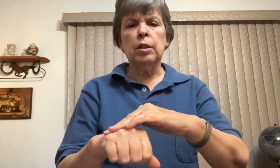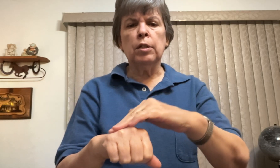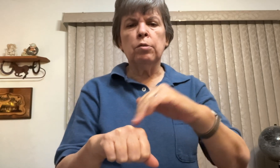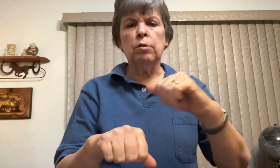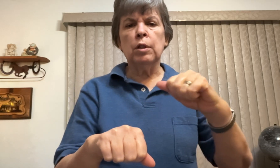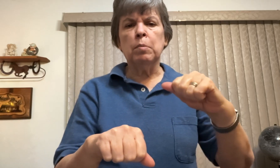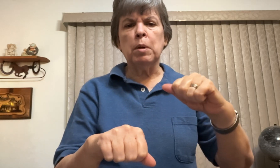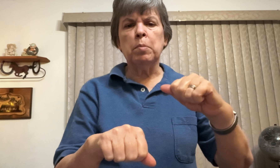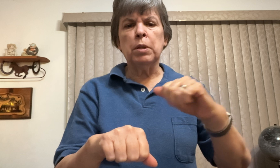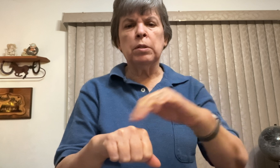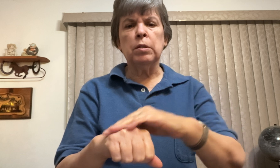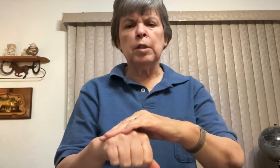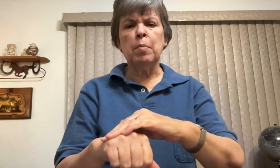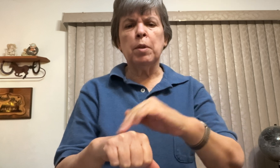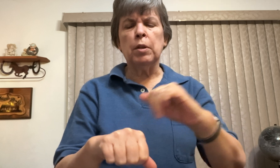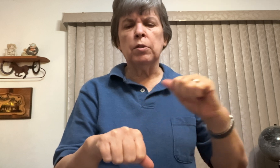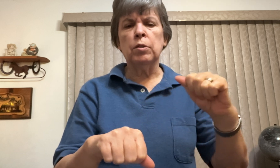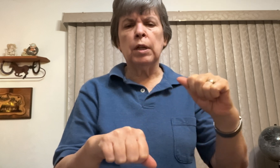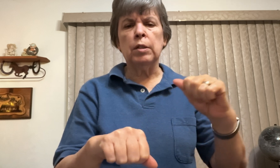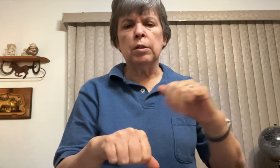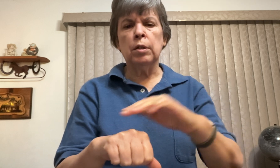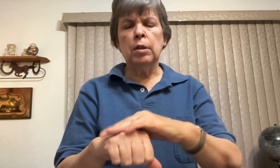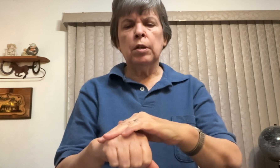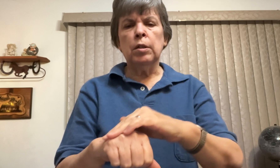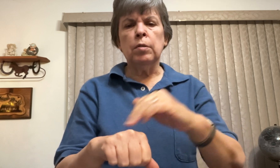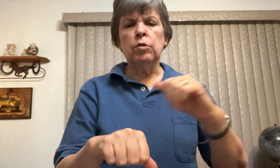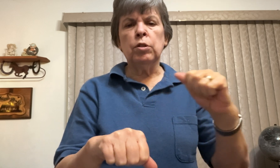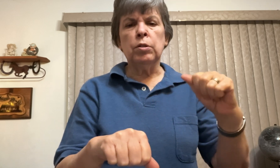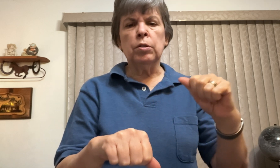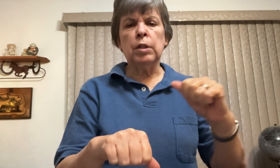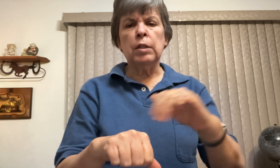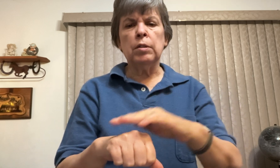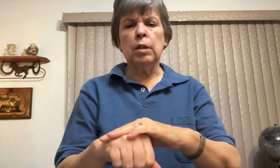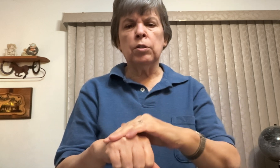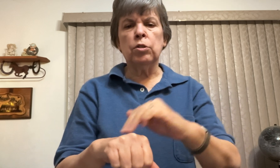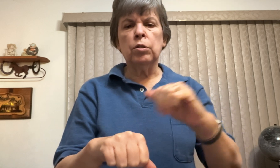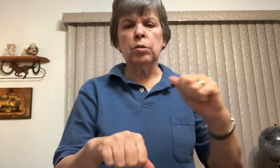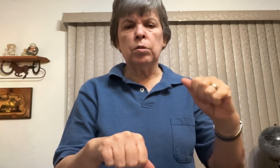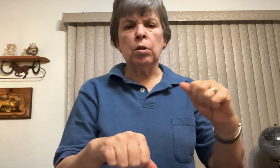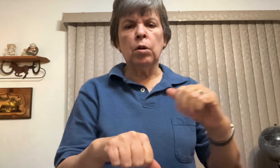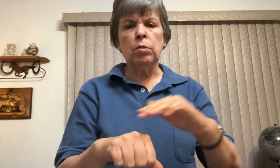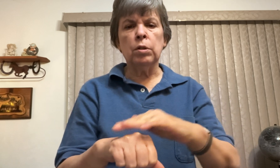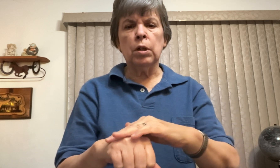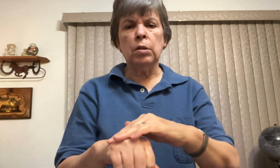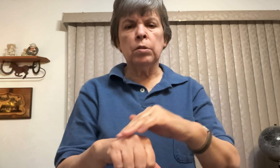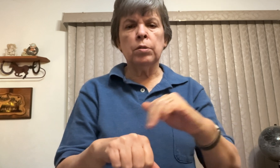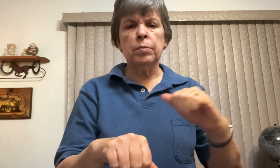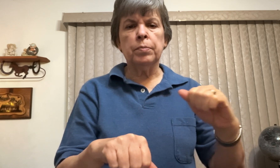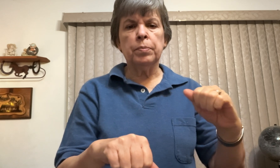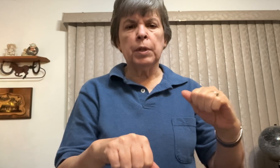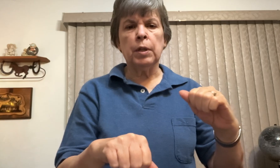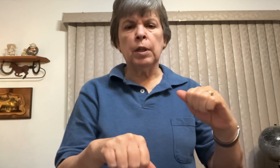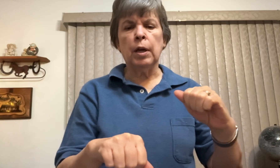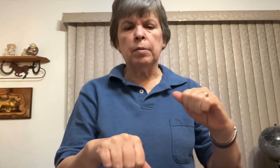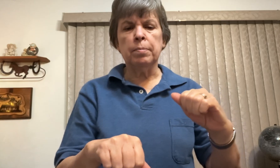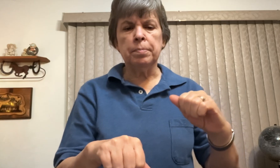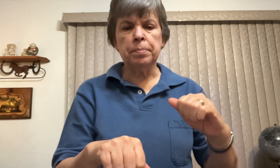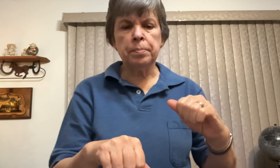then you come up. That's the same thing as sent. If Jesus sends us, Jesus calls us, like that.